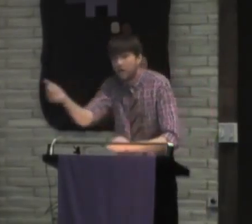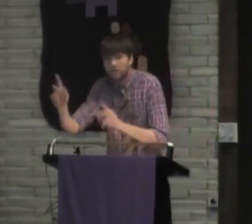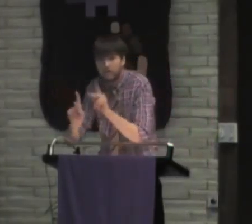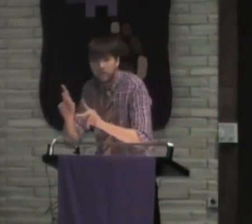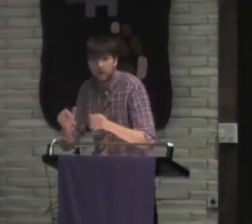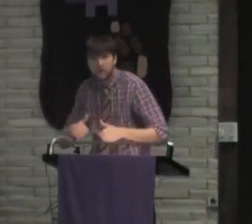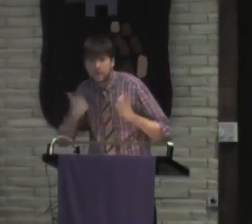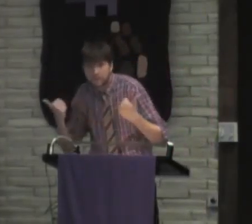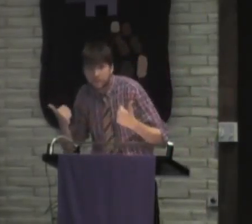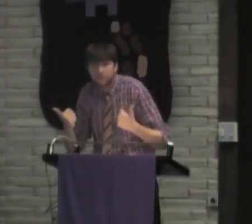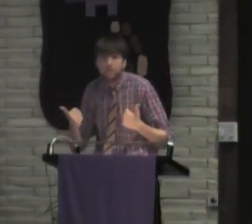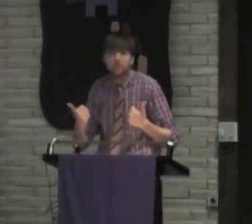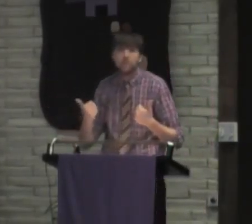lives.